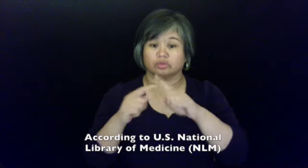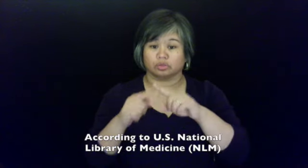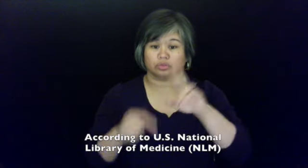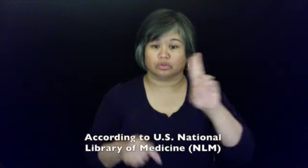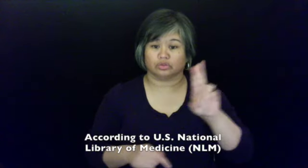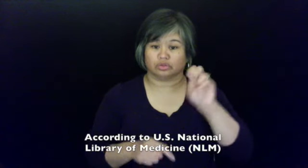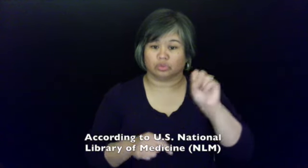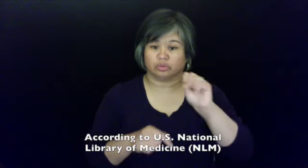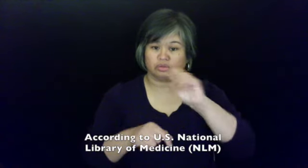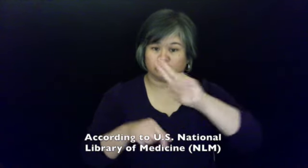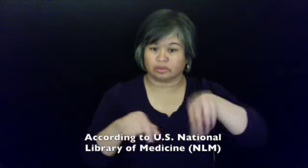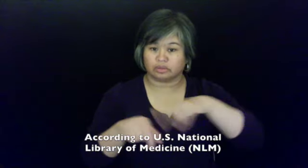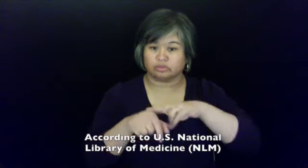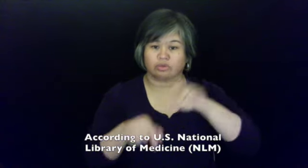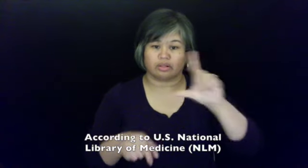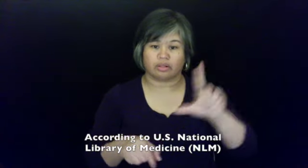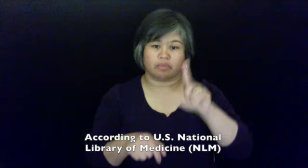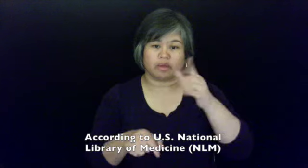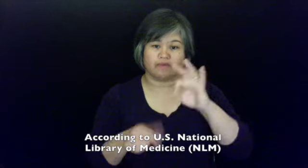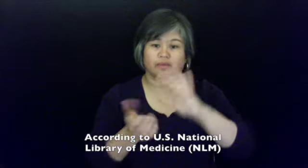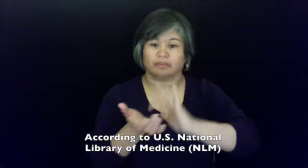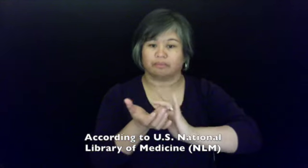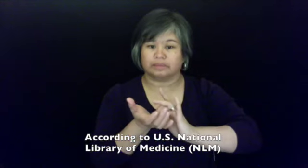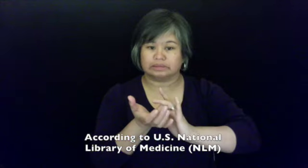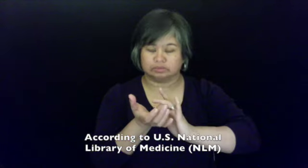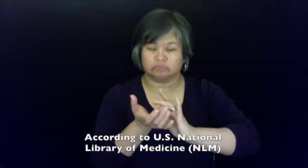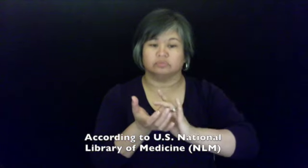According to the U.S. National Library of Medicine, NLM,